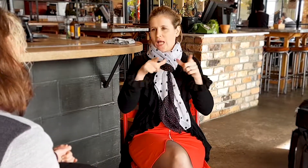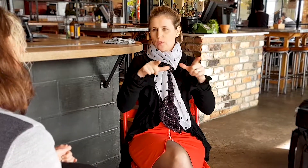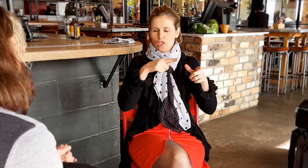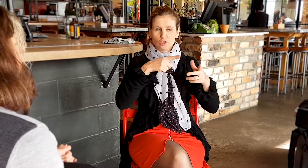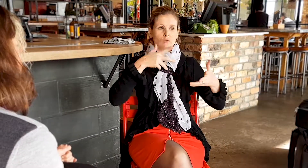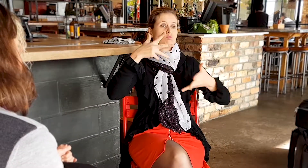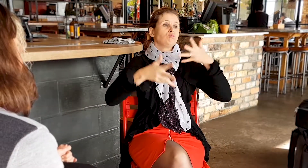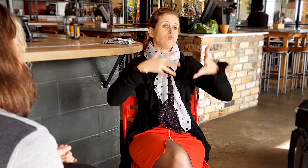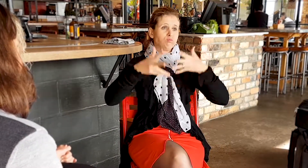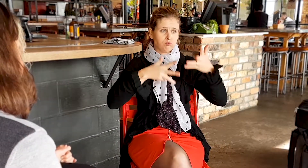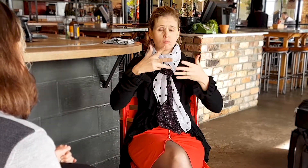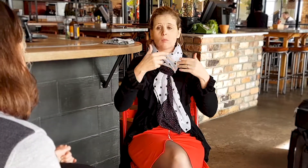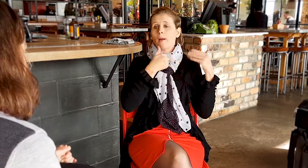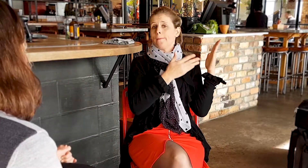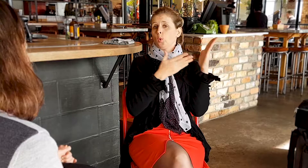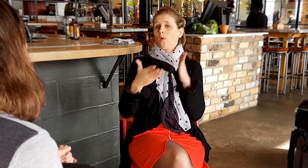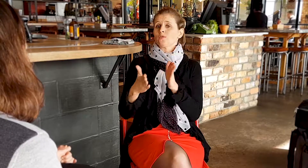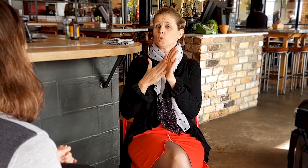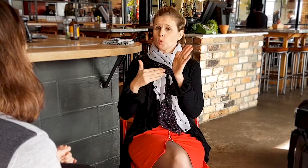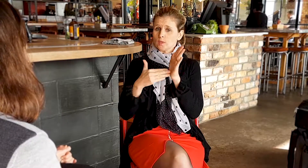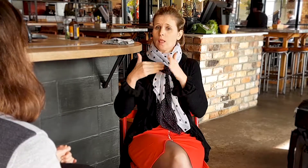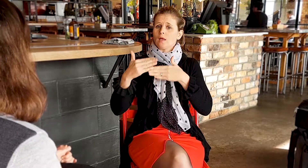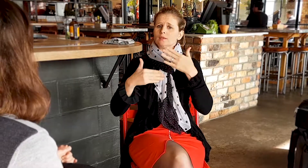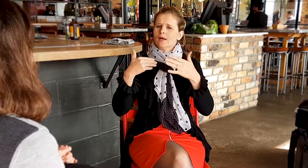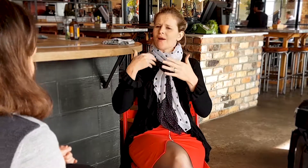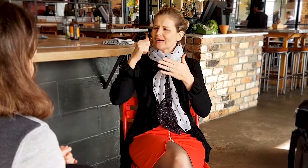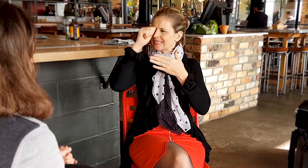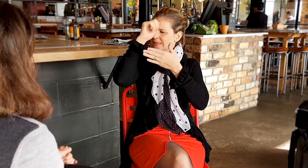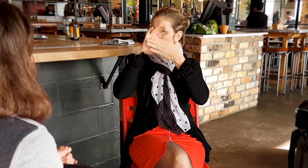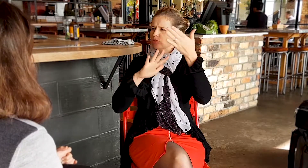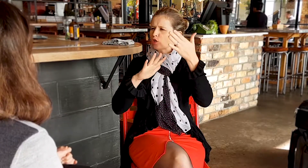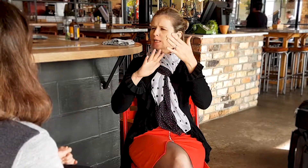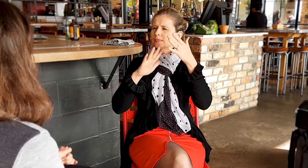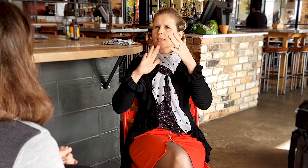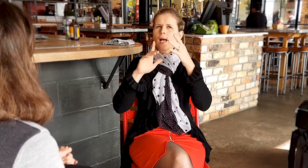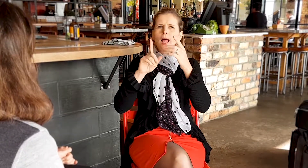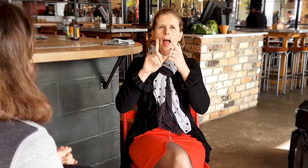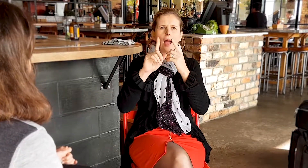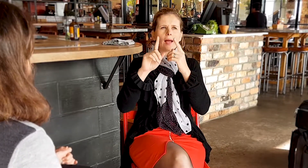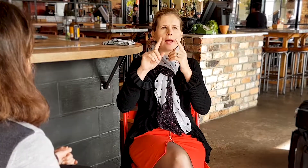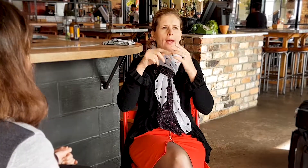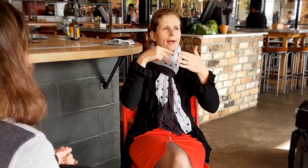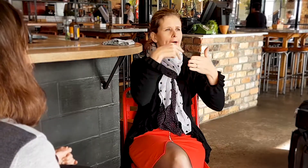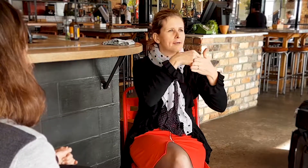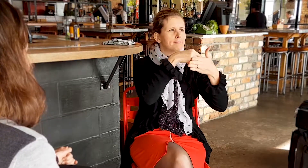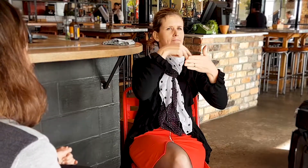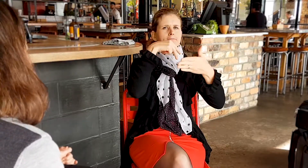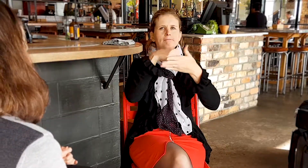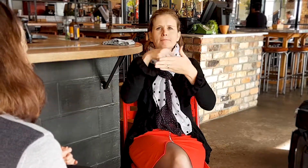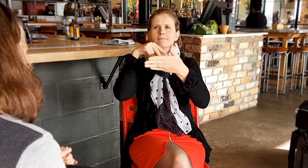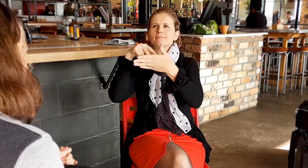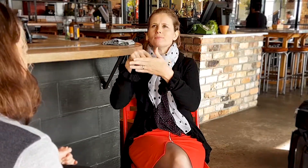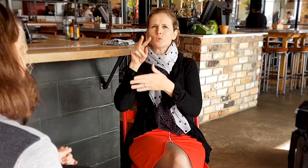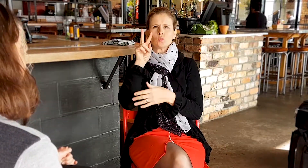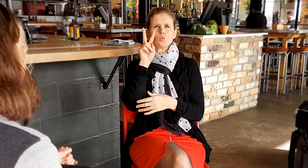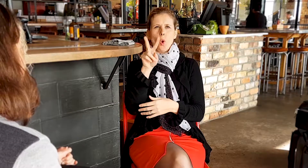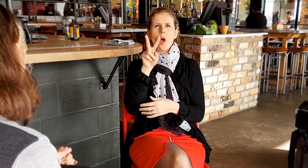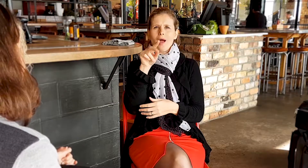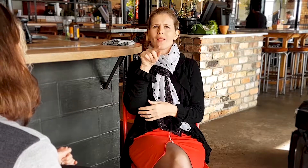sign language is my first language, and have used that ever since I was young. So then I moved to New Zealand, and